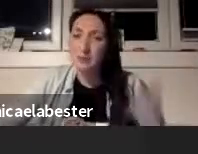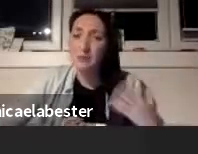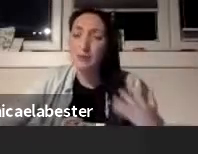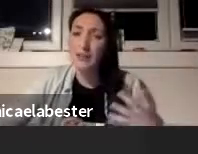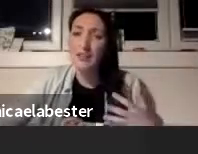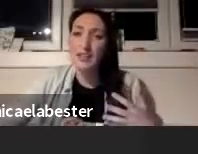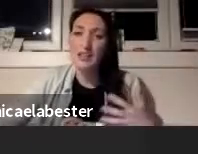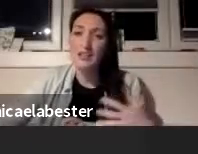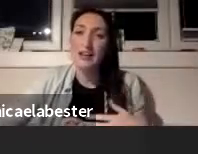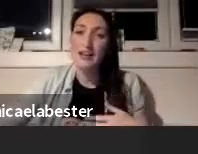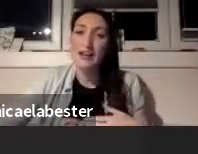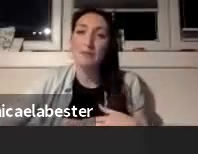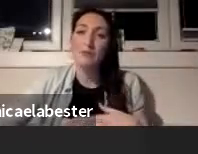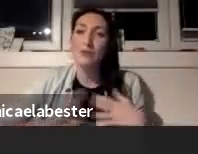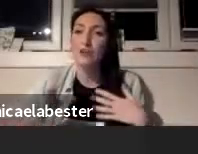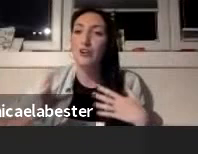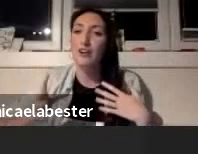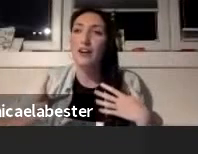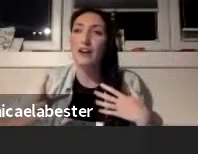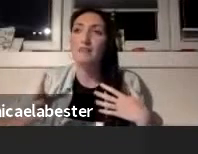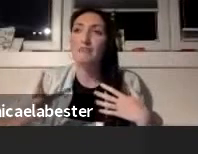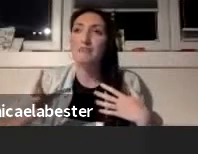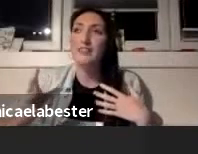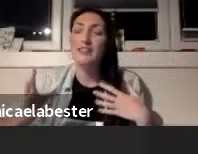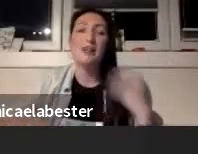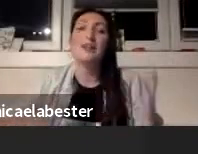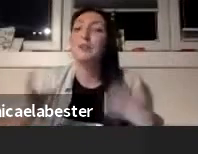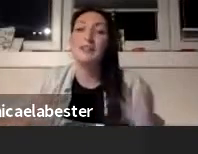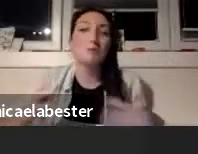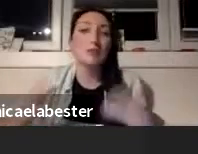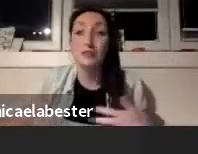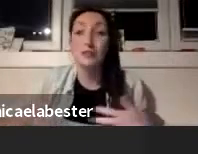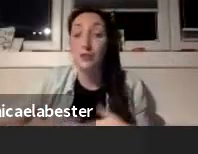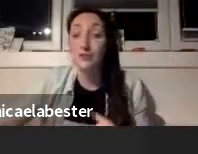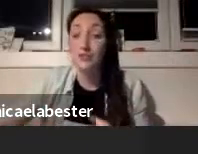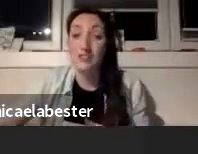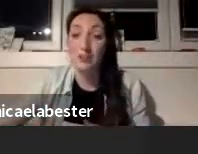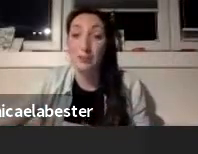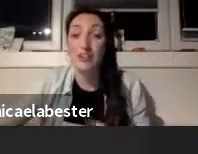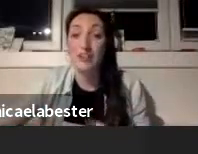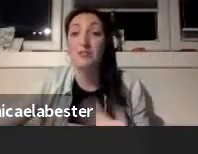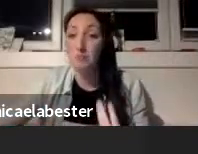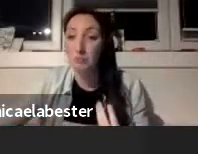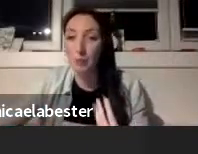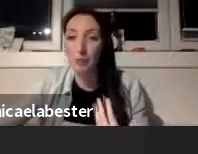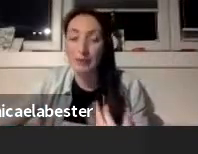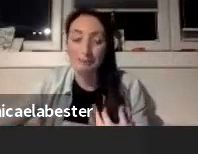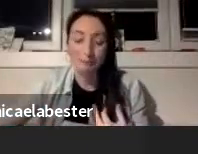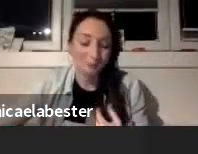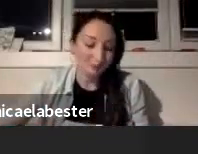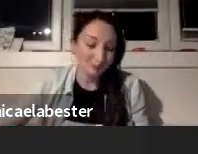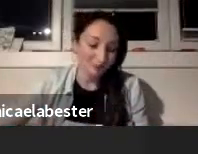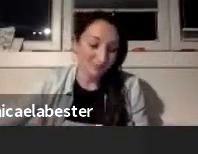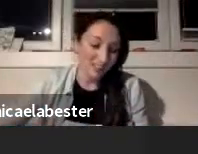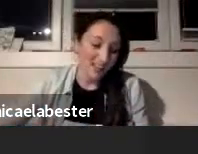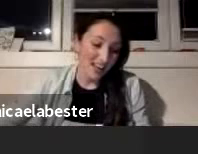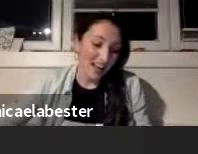Hair seems to be a big thing in sign names, or so it'll be something to do with your physical appearance, probably.